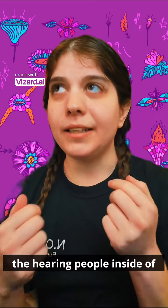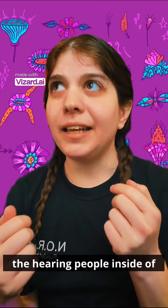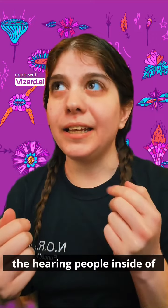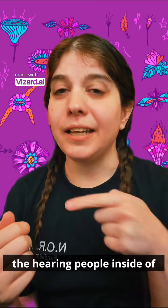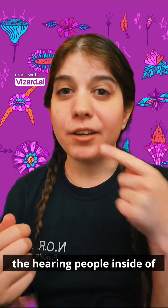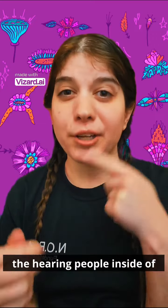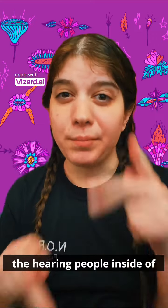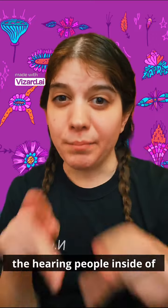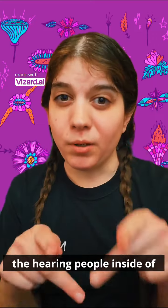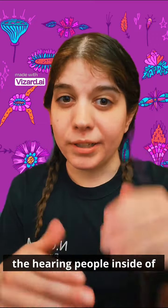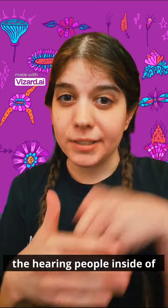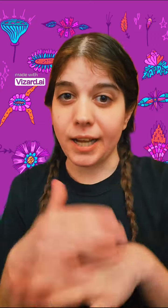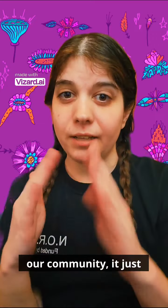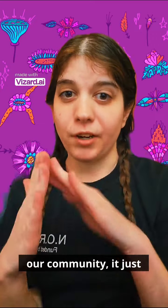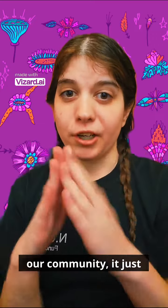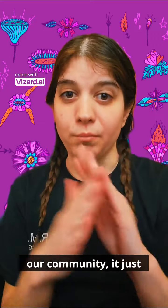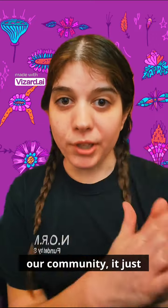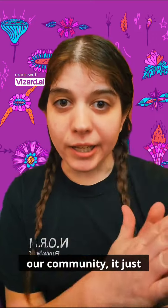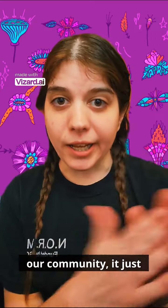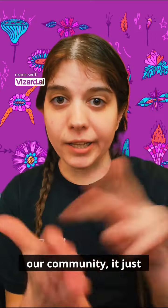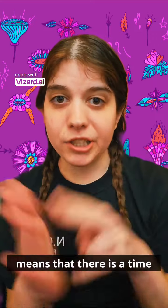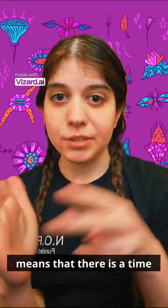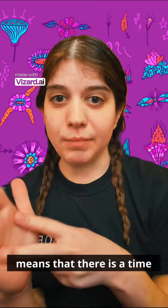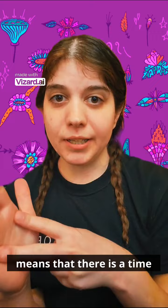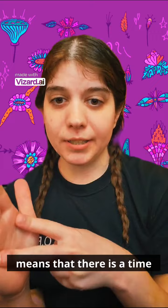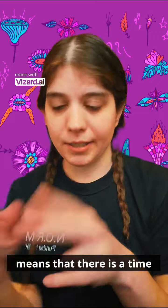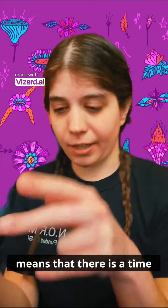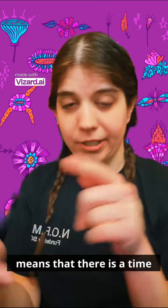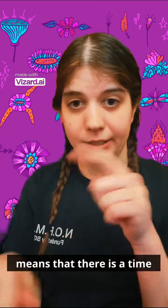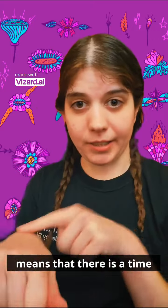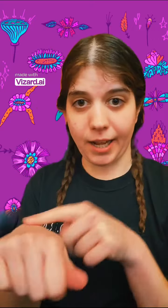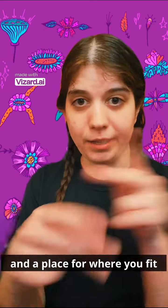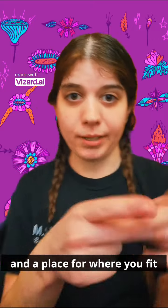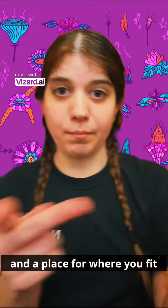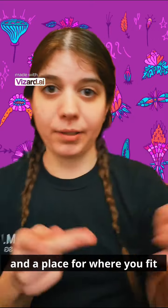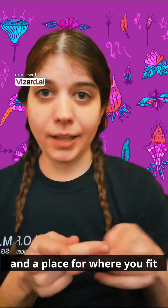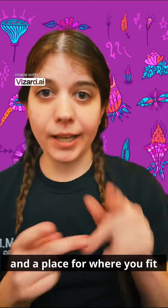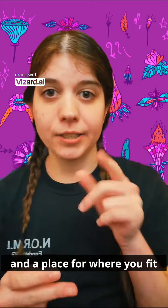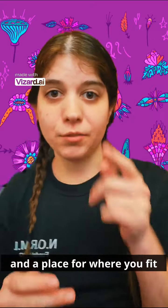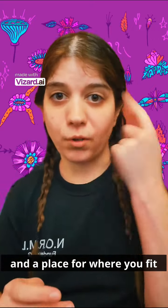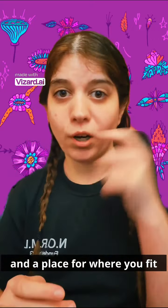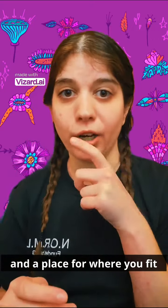the hearing people inside of our community. It just means that there is a time and a place for